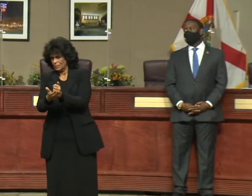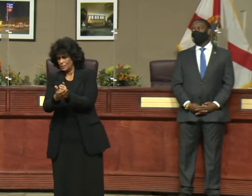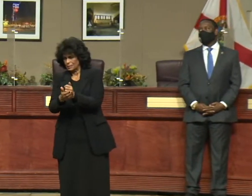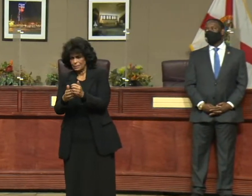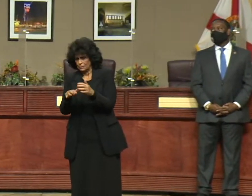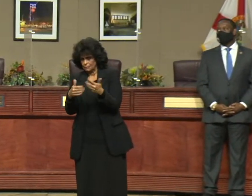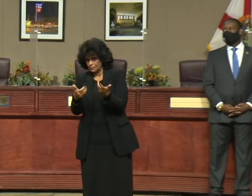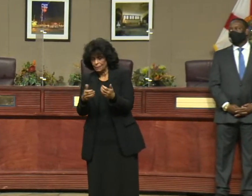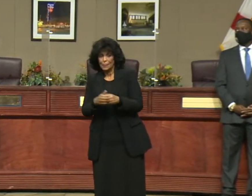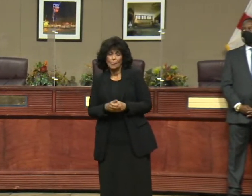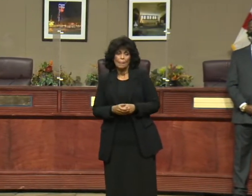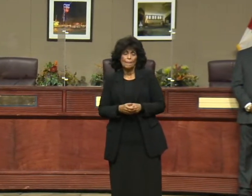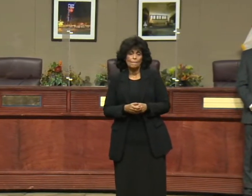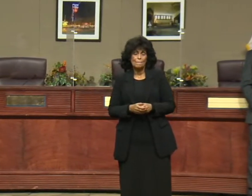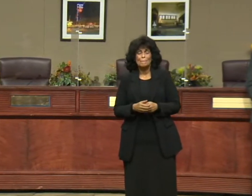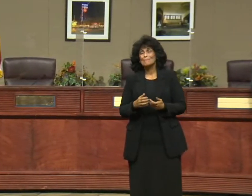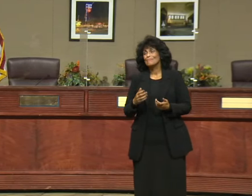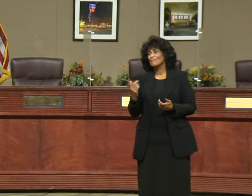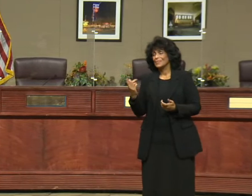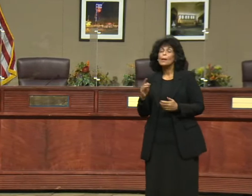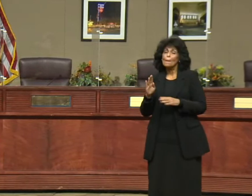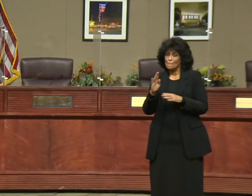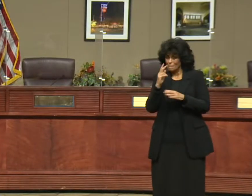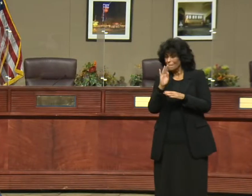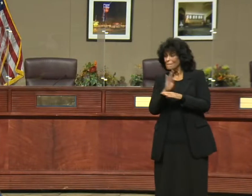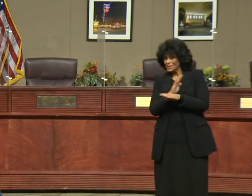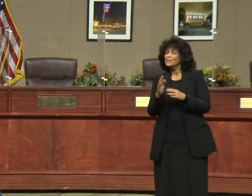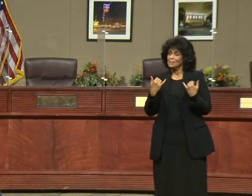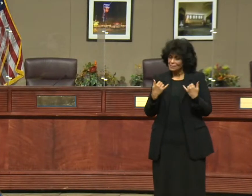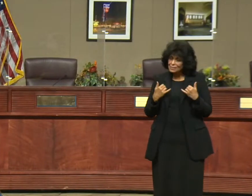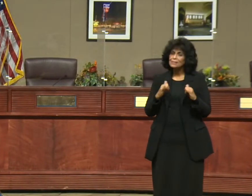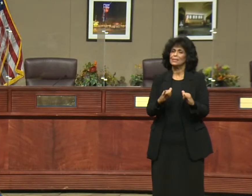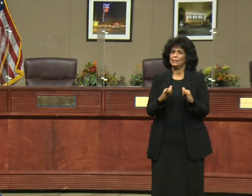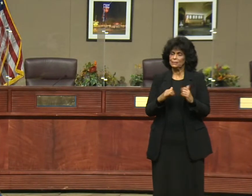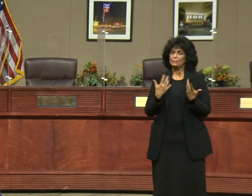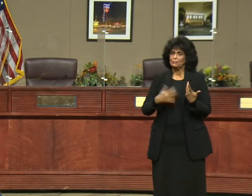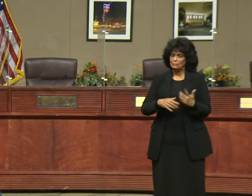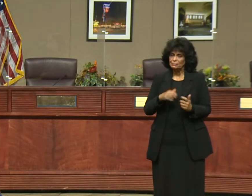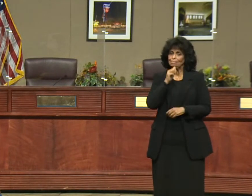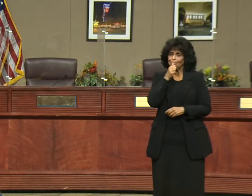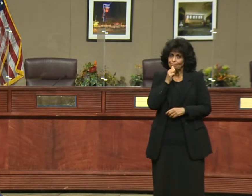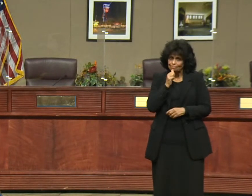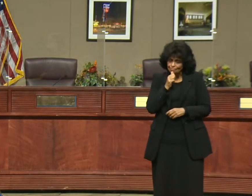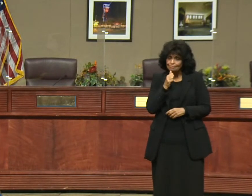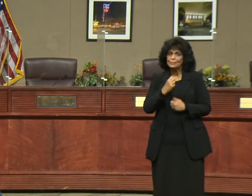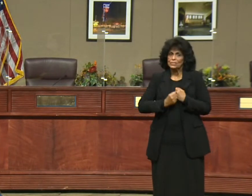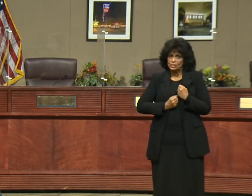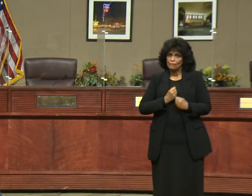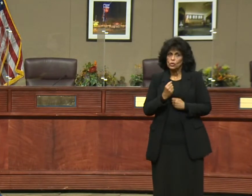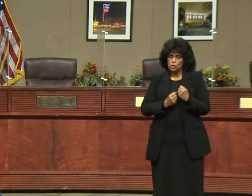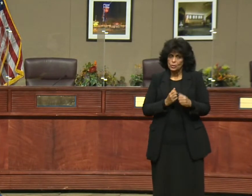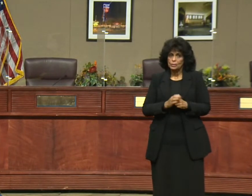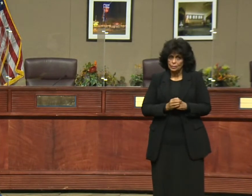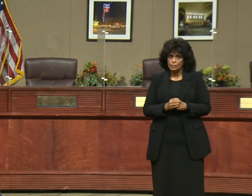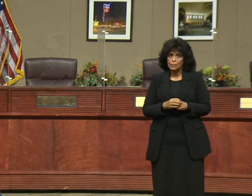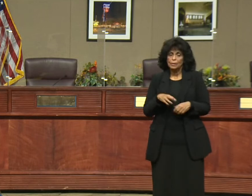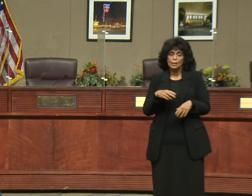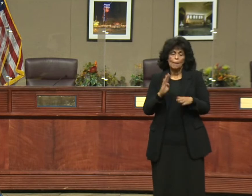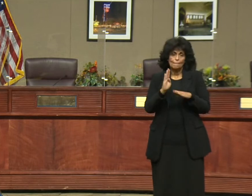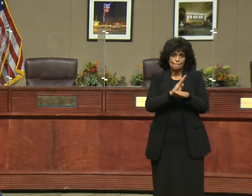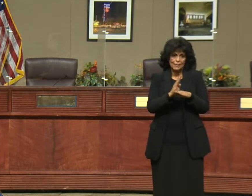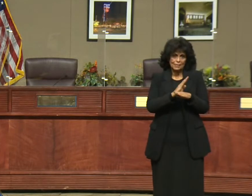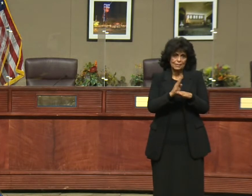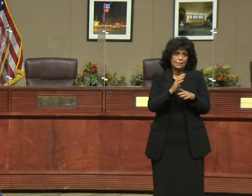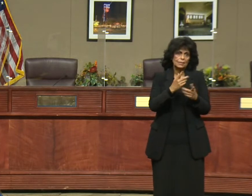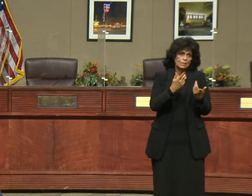Businesses are still hurting. So I know there's both in terms of residential rental assistance and business rental assistance. There's